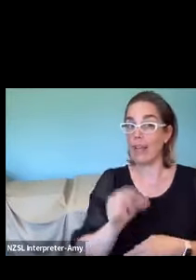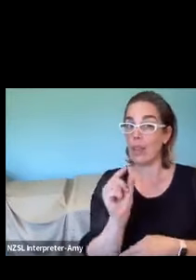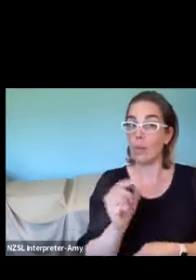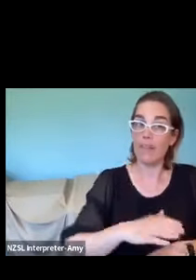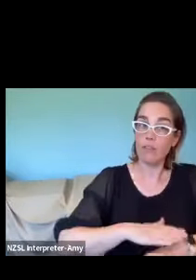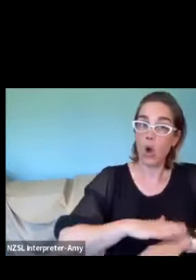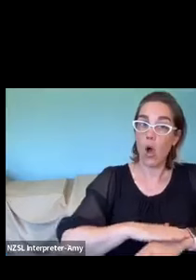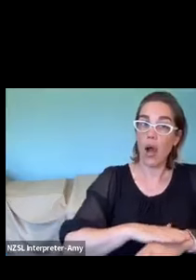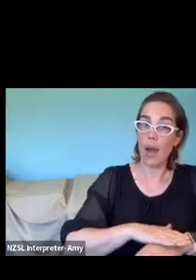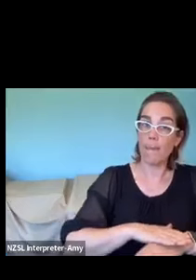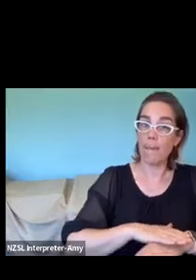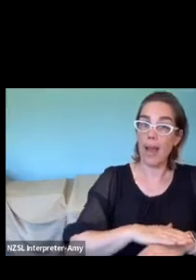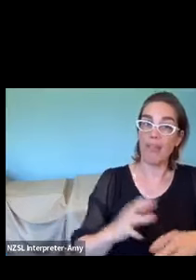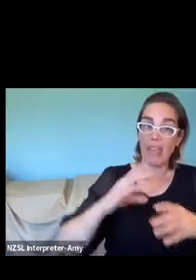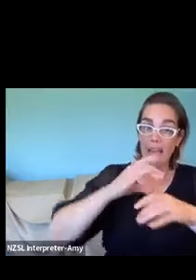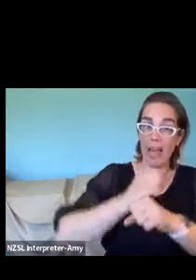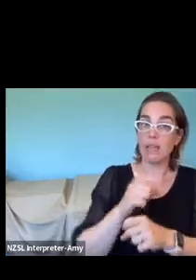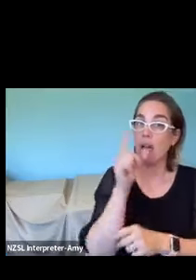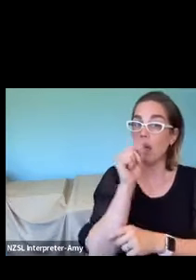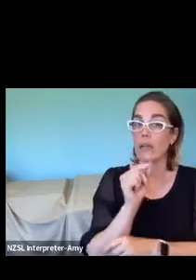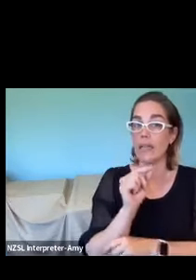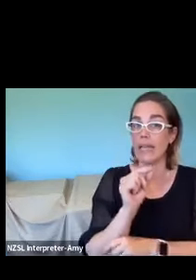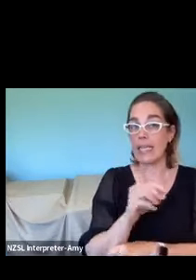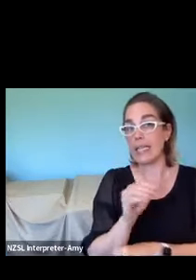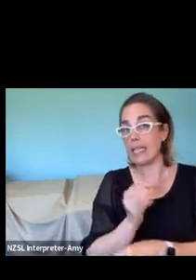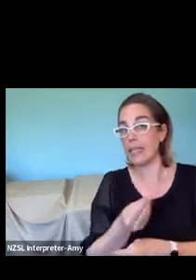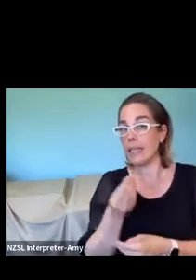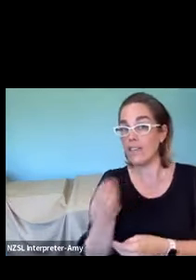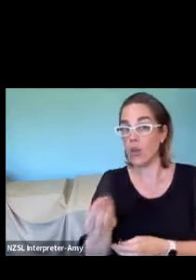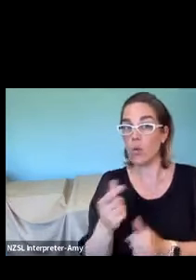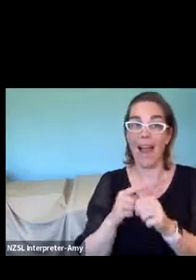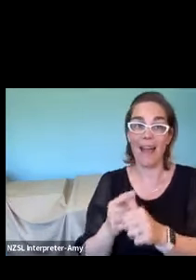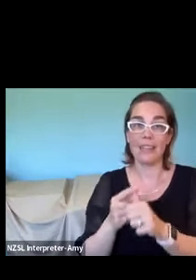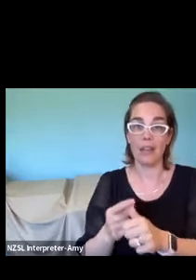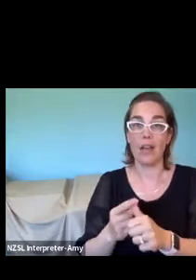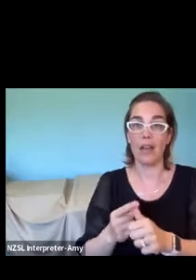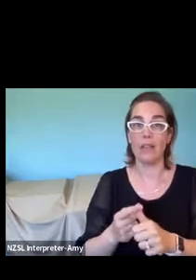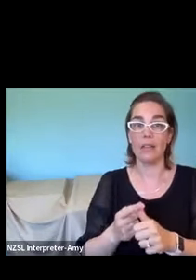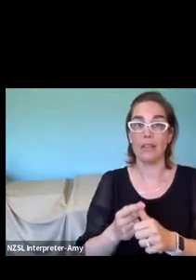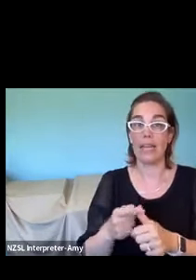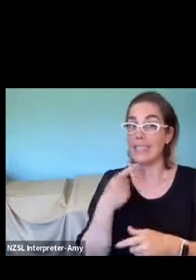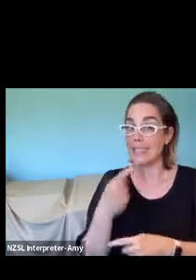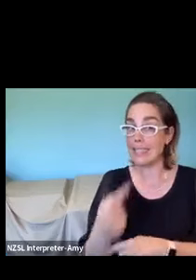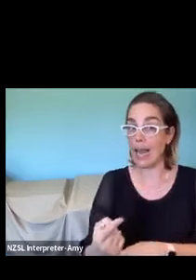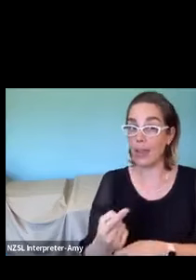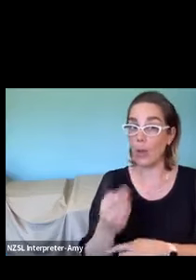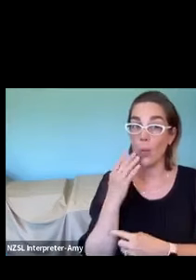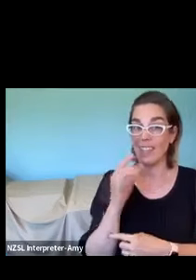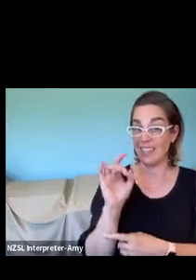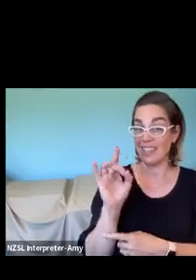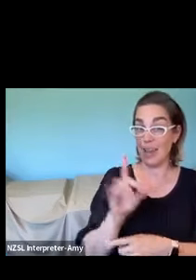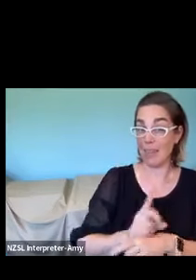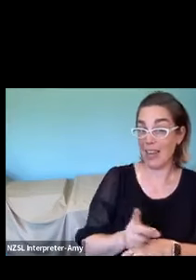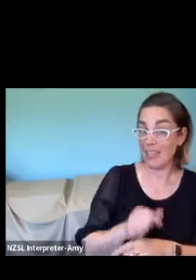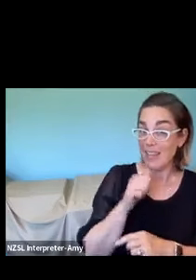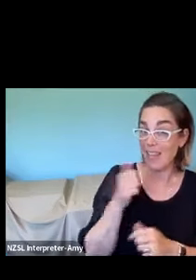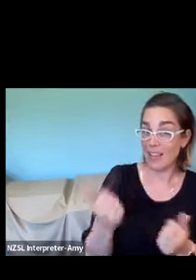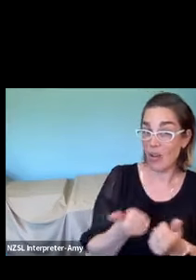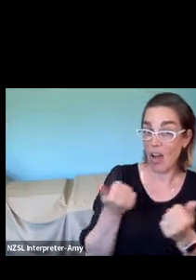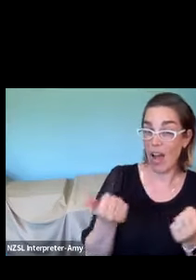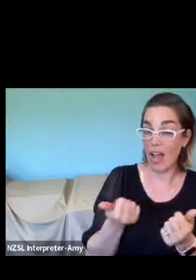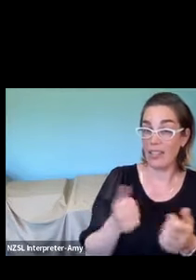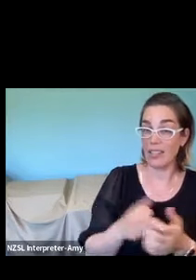can give you, I can give you a wave out and let you know at 10 minutes. So we could, if you'd like to leave some